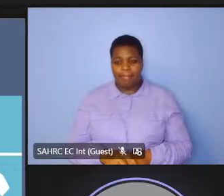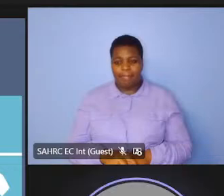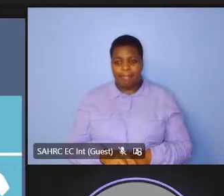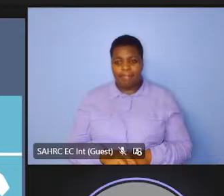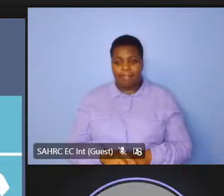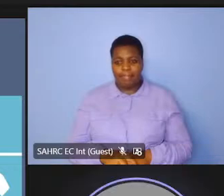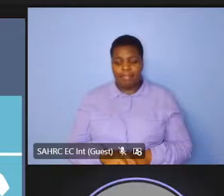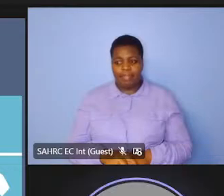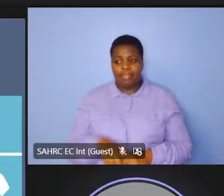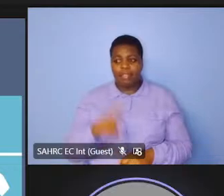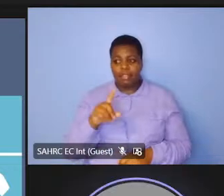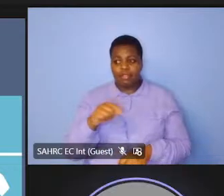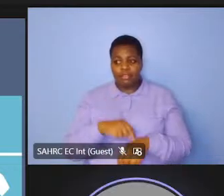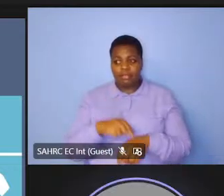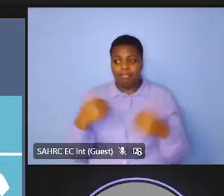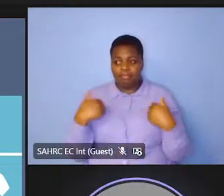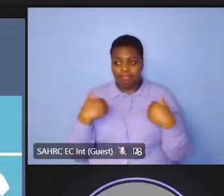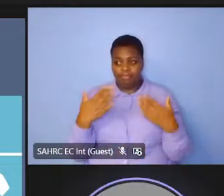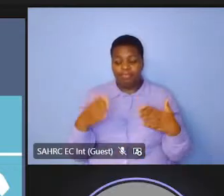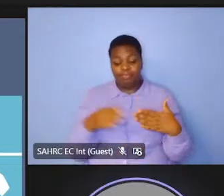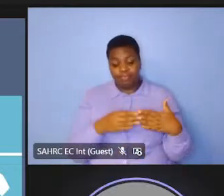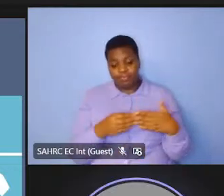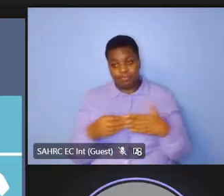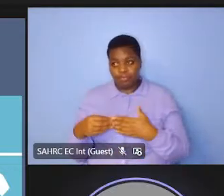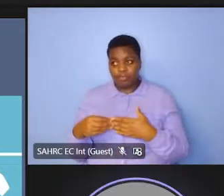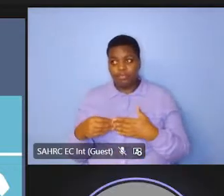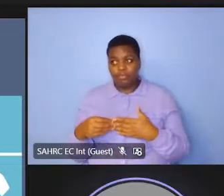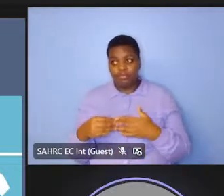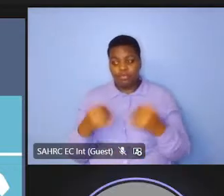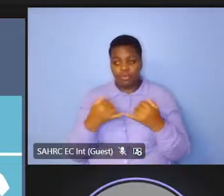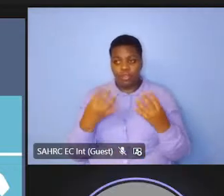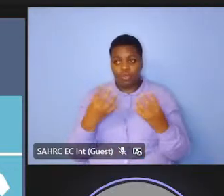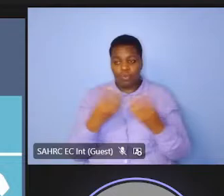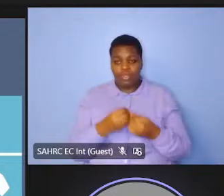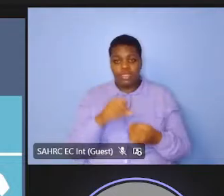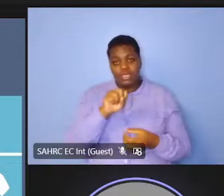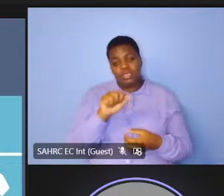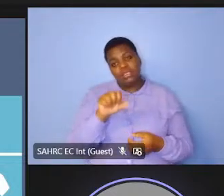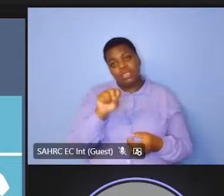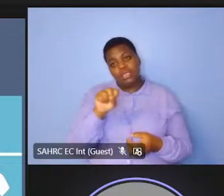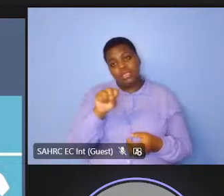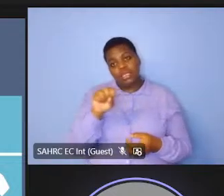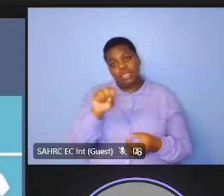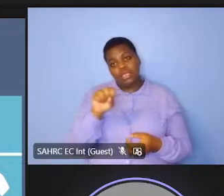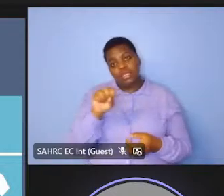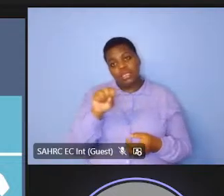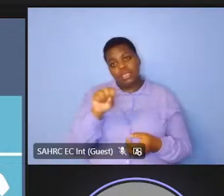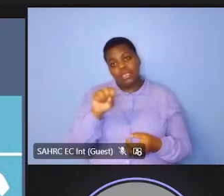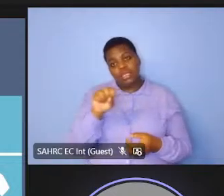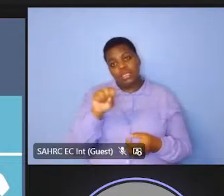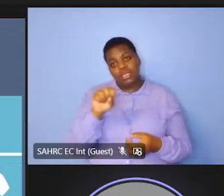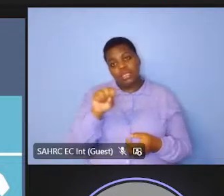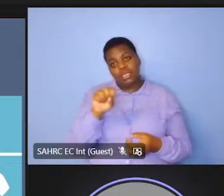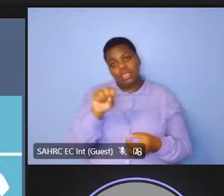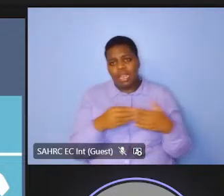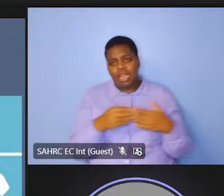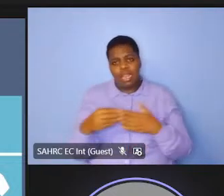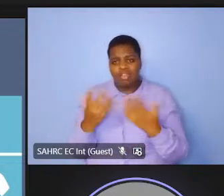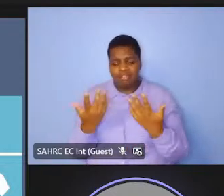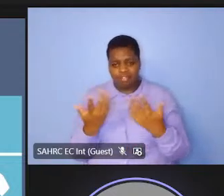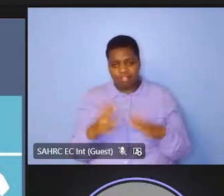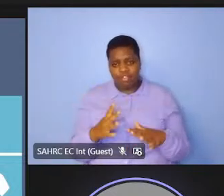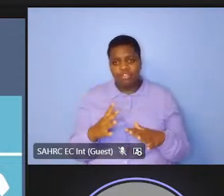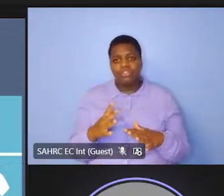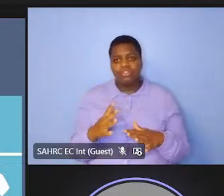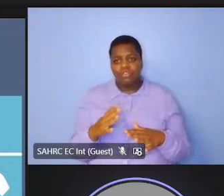So at the beginning, the guidelines in line with SASA speak about the purpose of the guidelines being to ensure